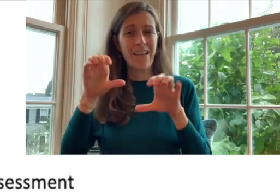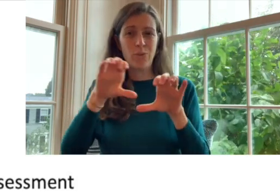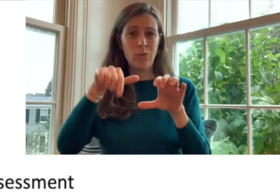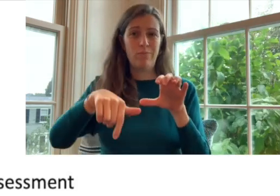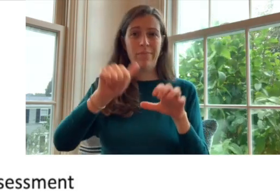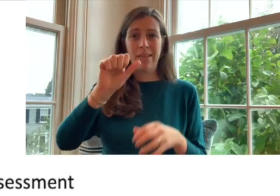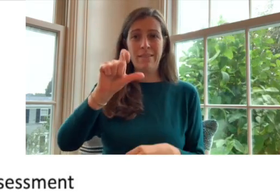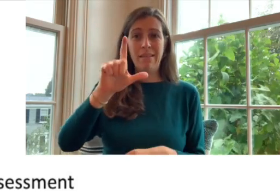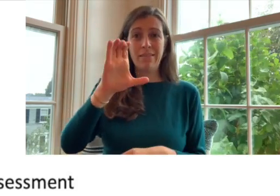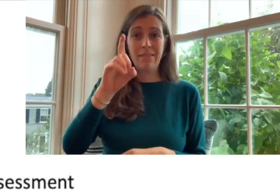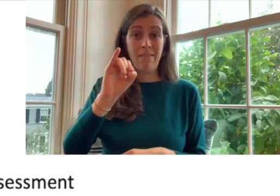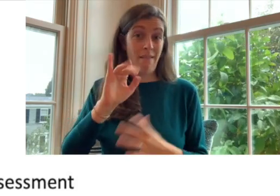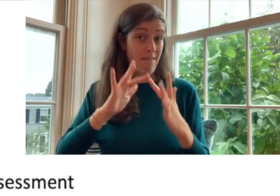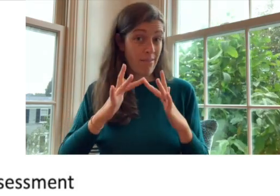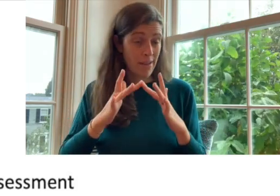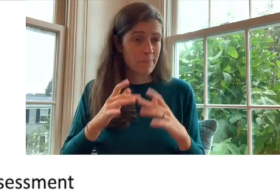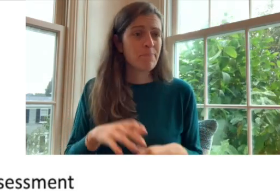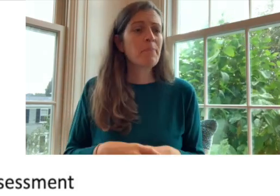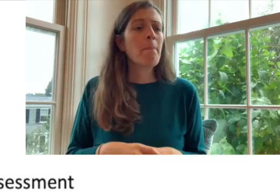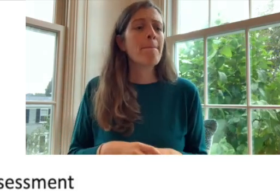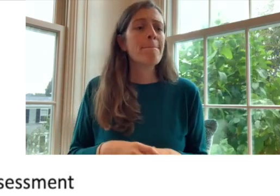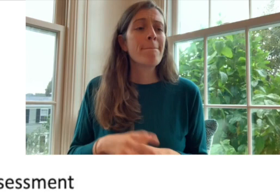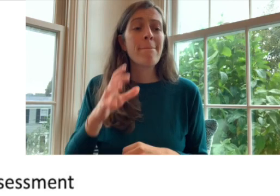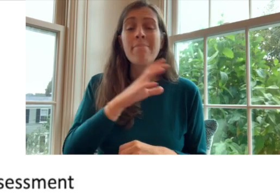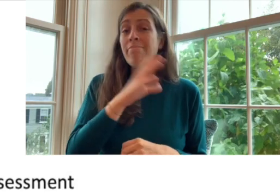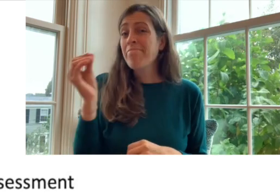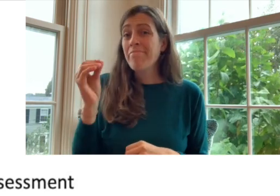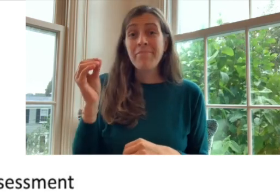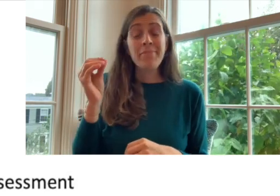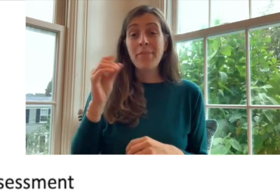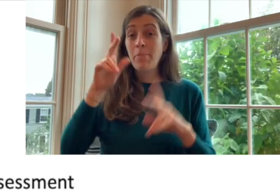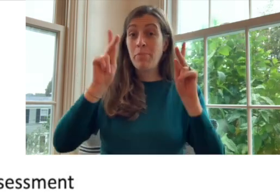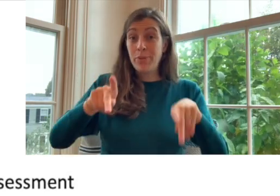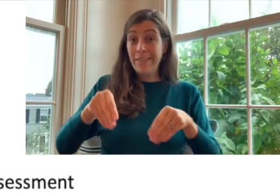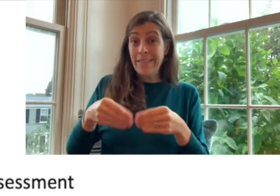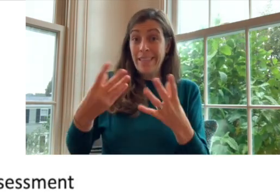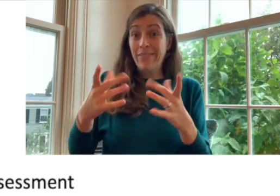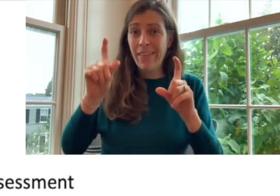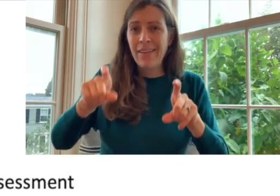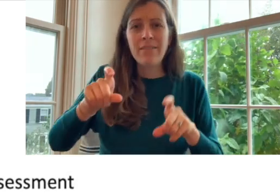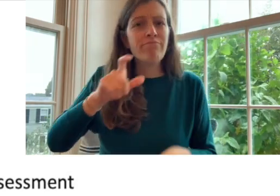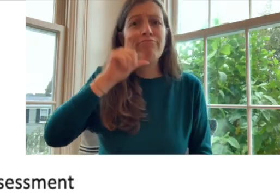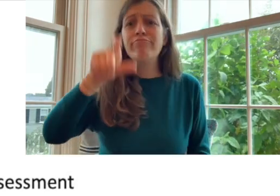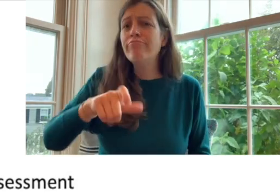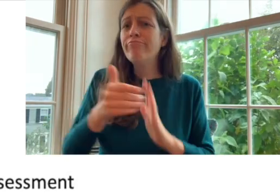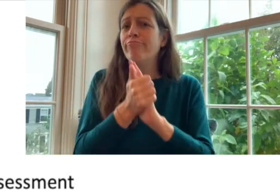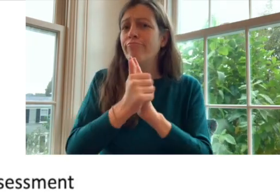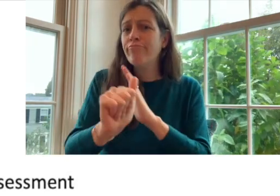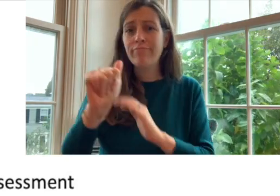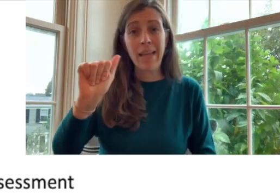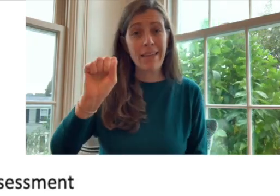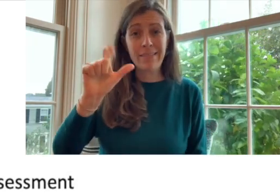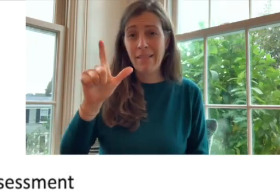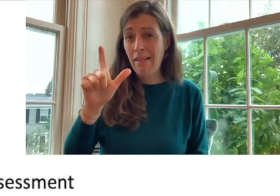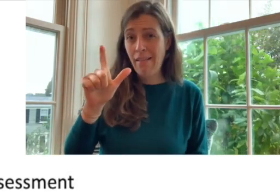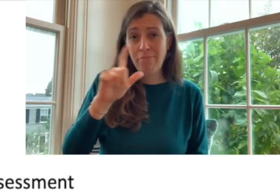administered remotely, and this one happens to be able to be administered remotely. It is